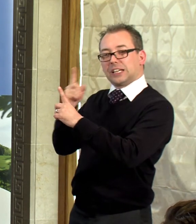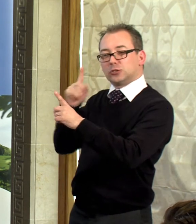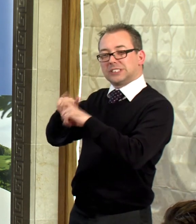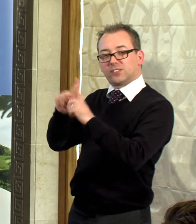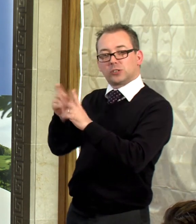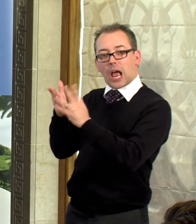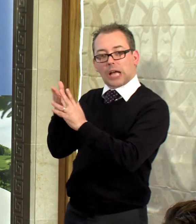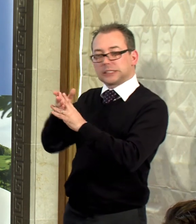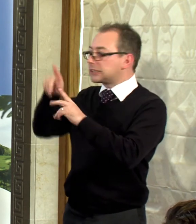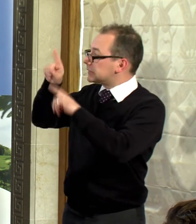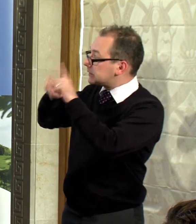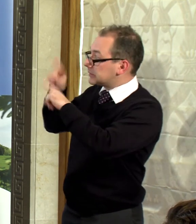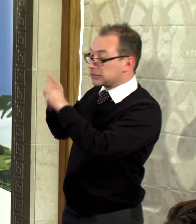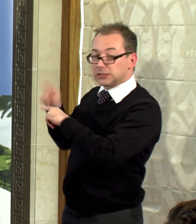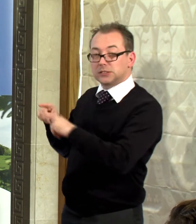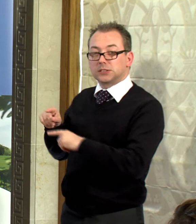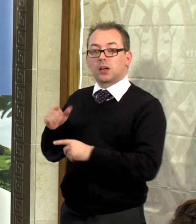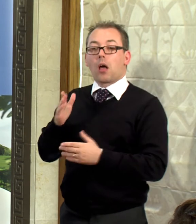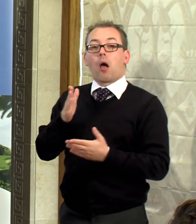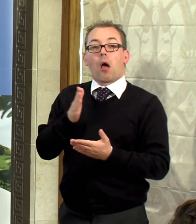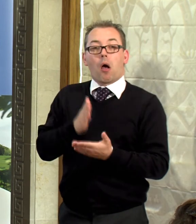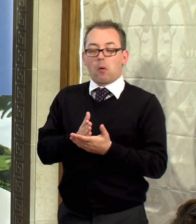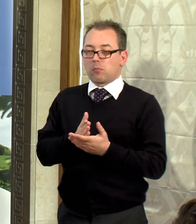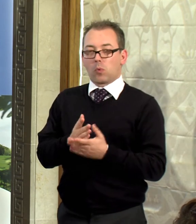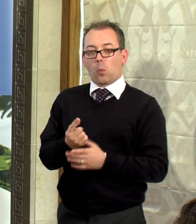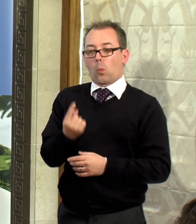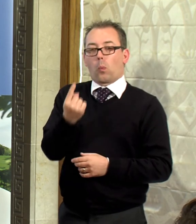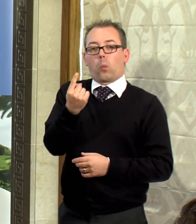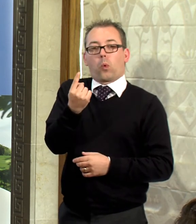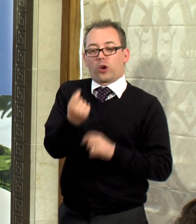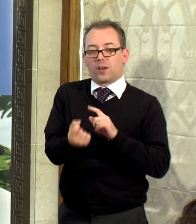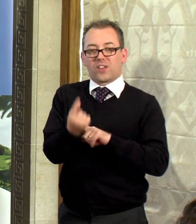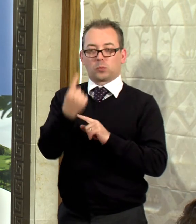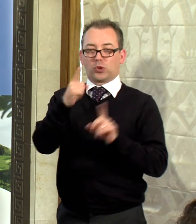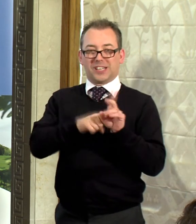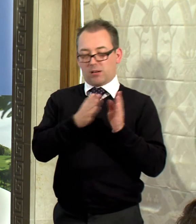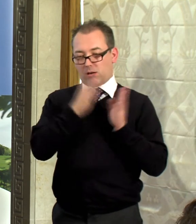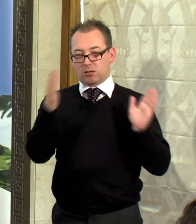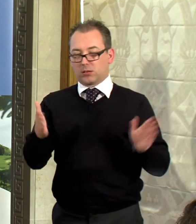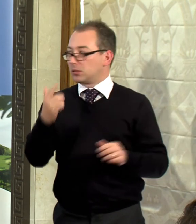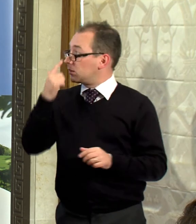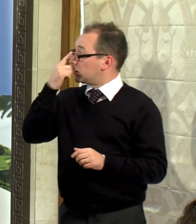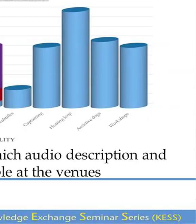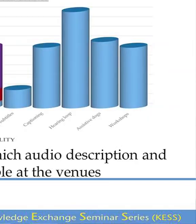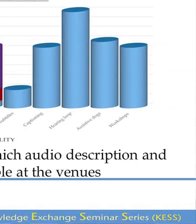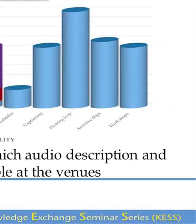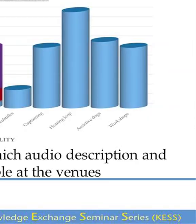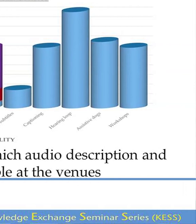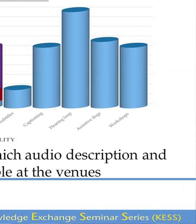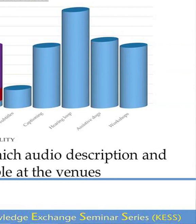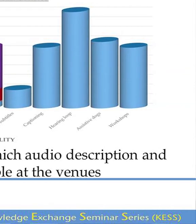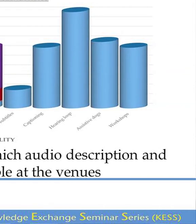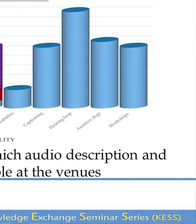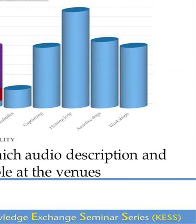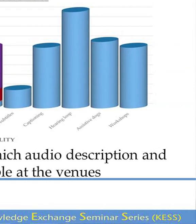is available for at least one event per year. So, for example, the first column